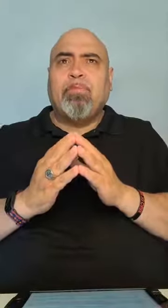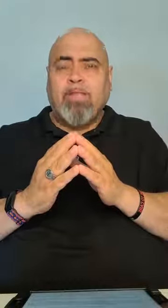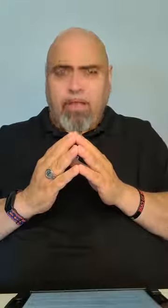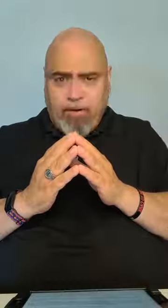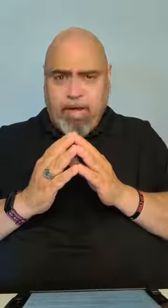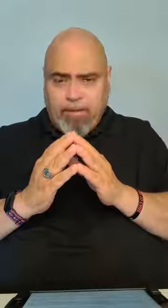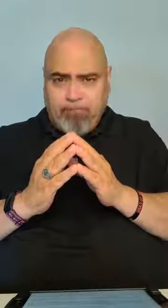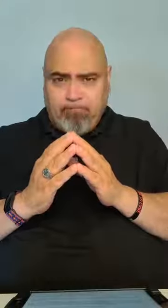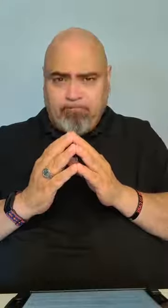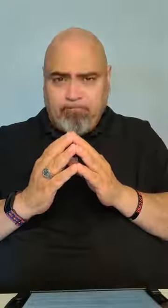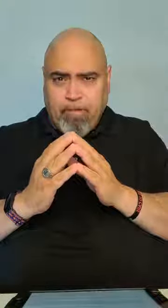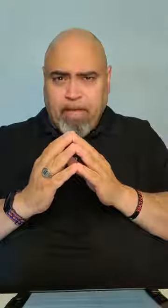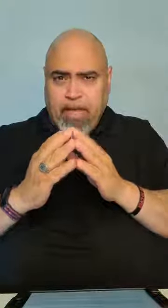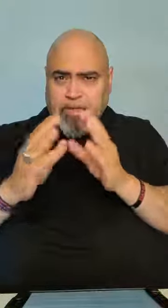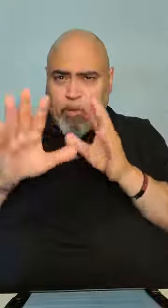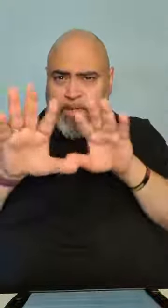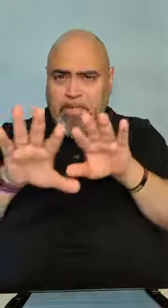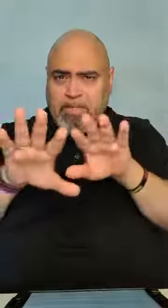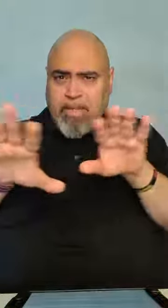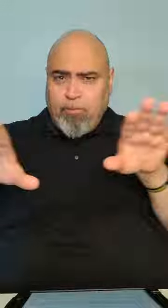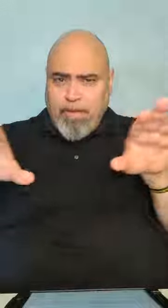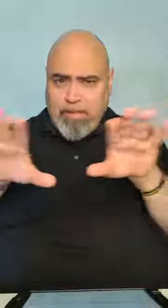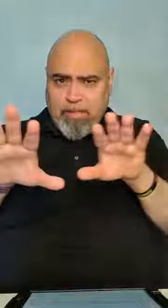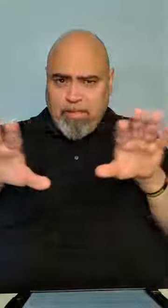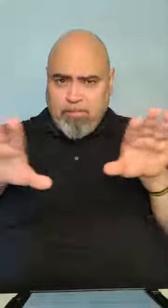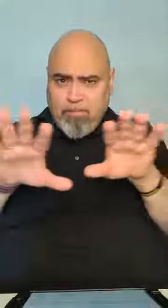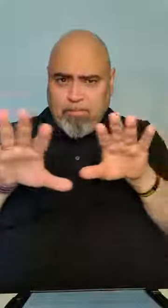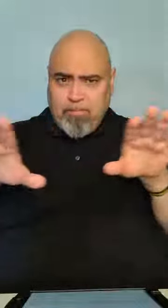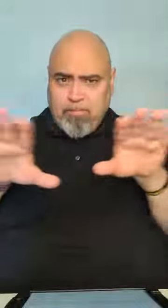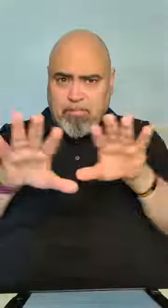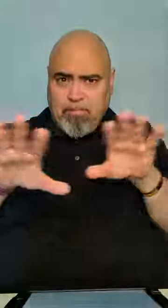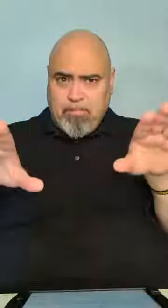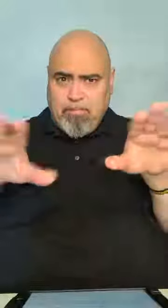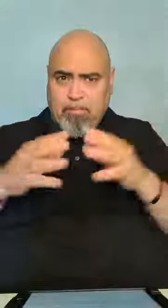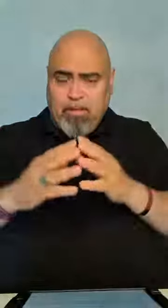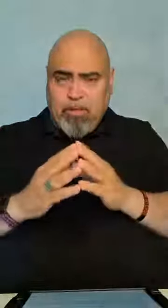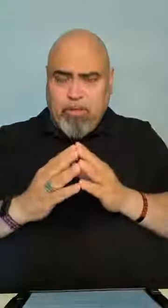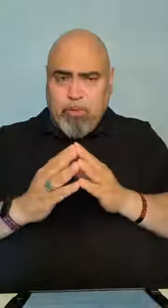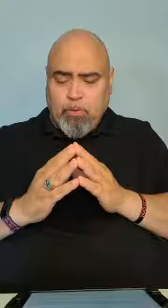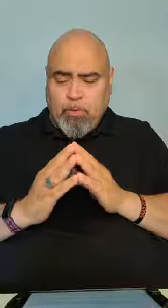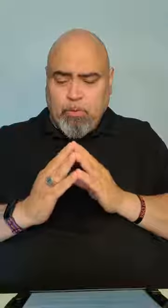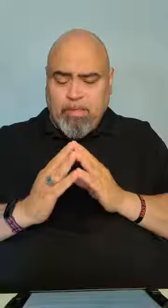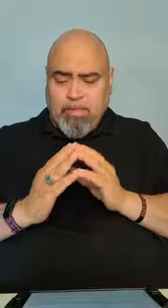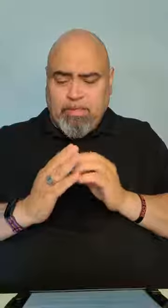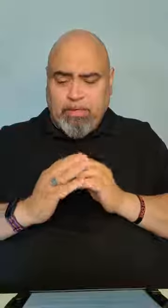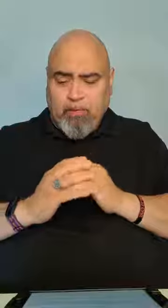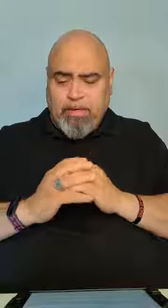that are not. And so we need to separate the two. We need to separate the